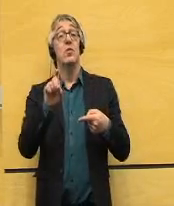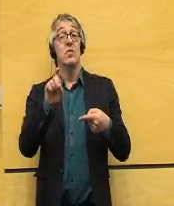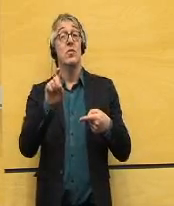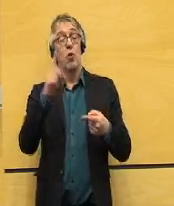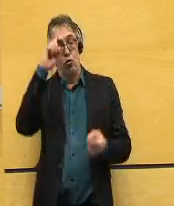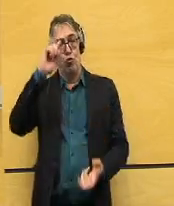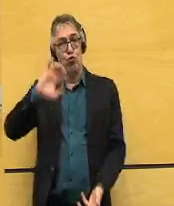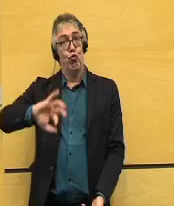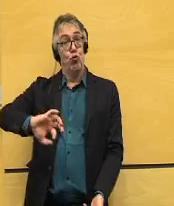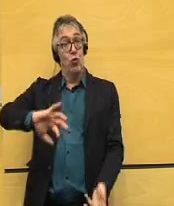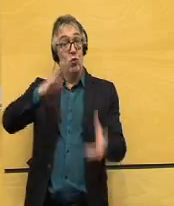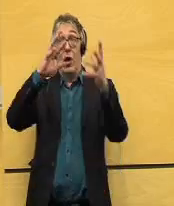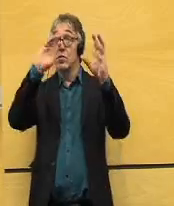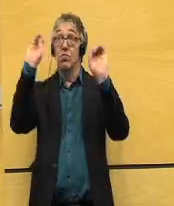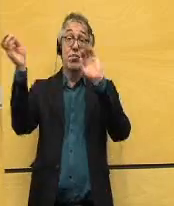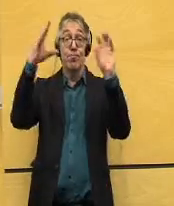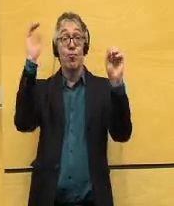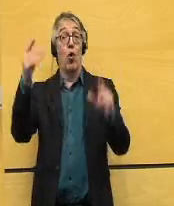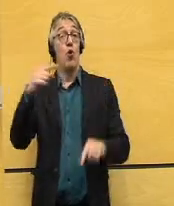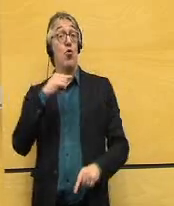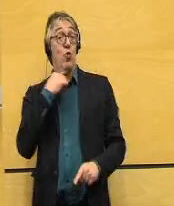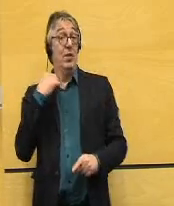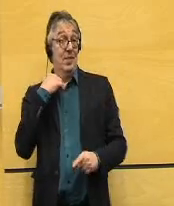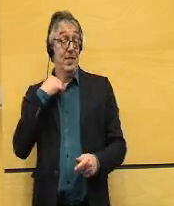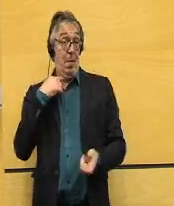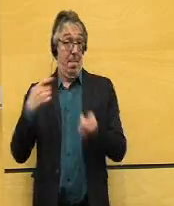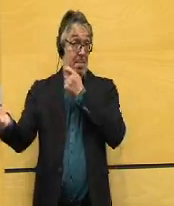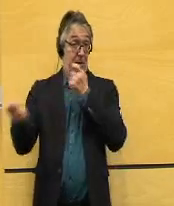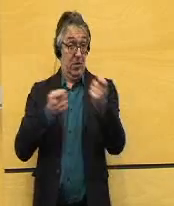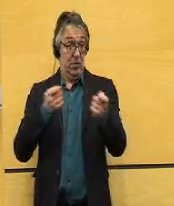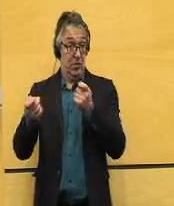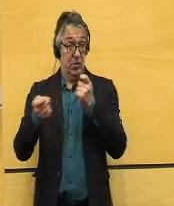management. Interested in funding of